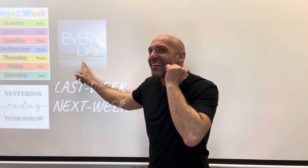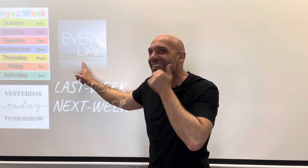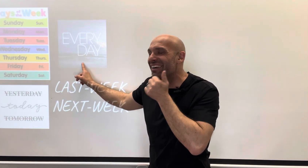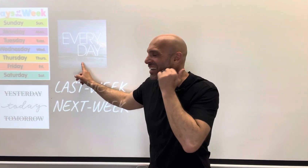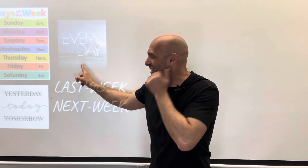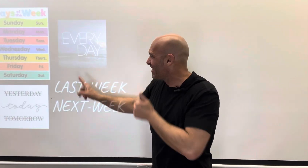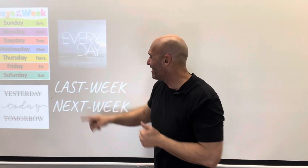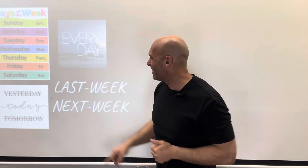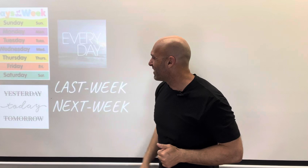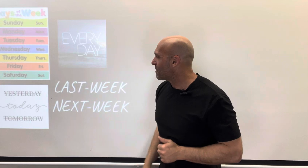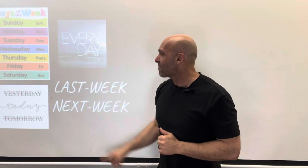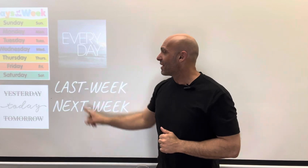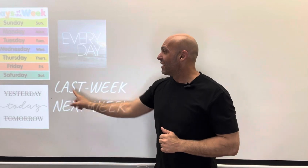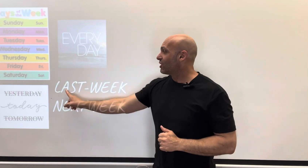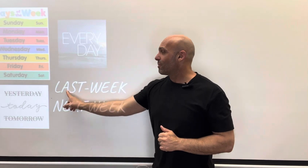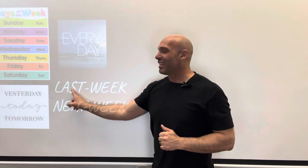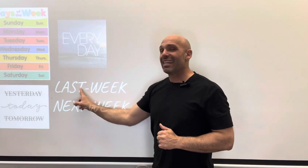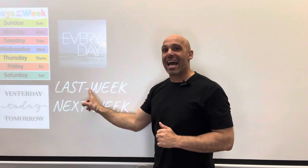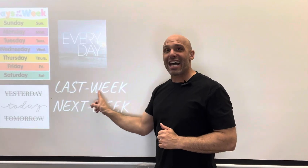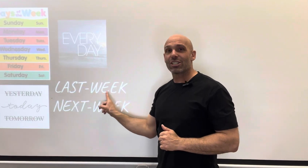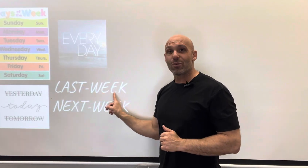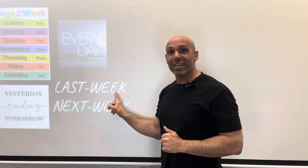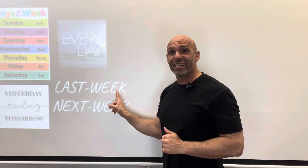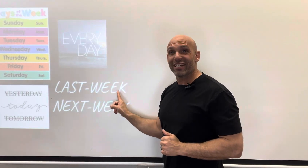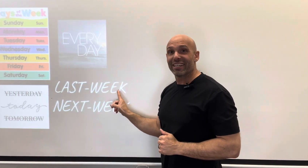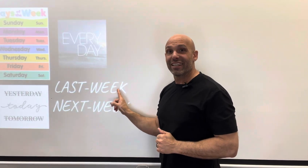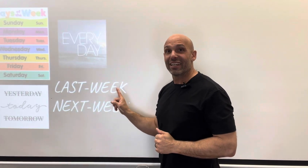There it is. Show me last week